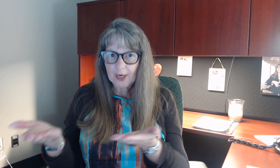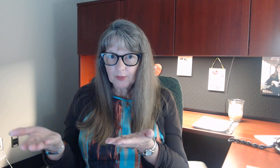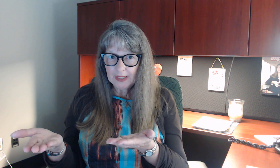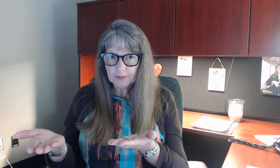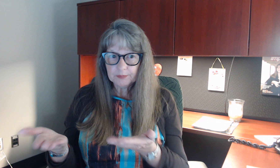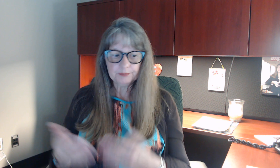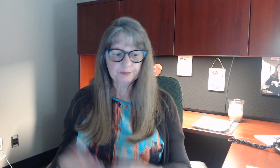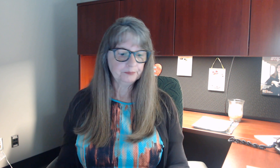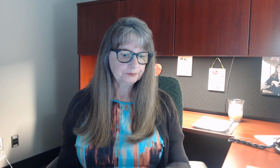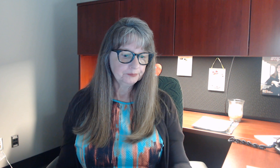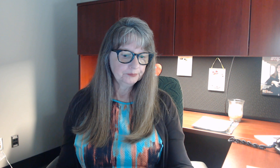carry.